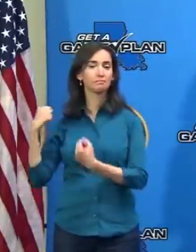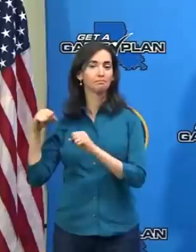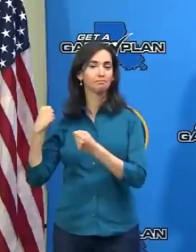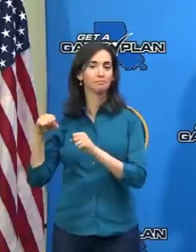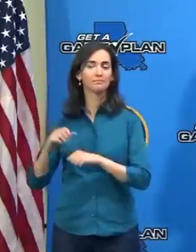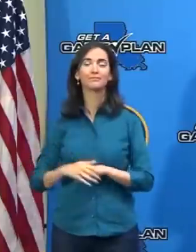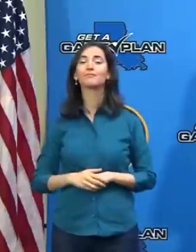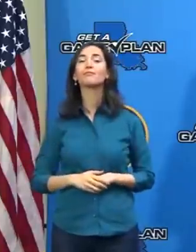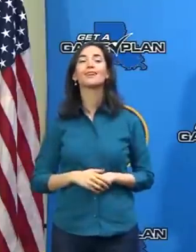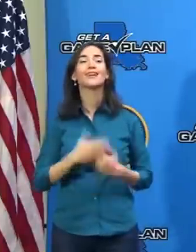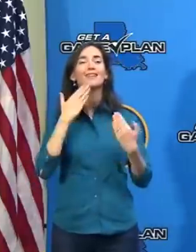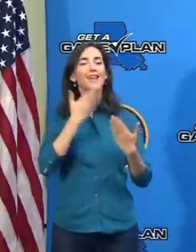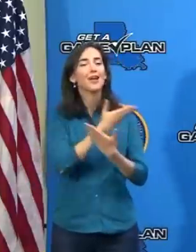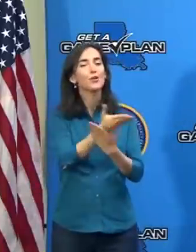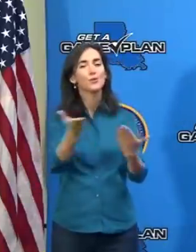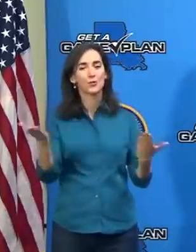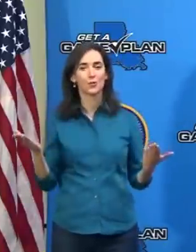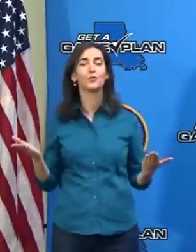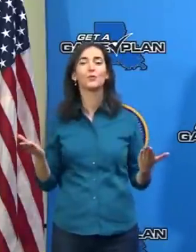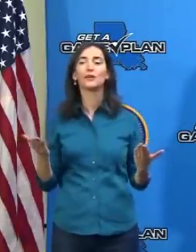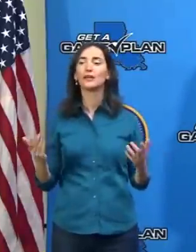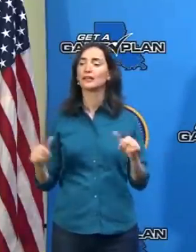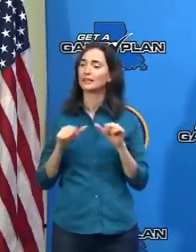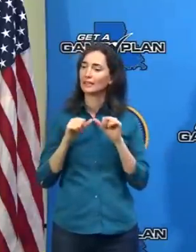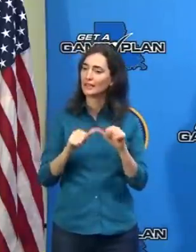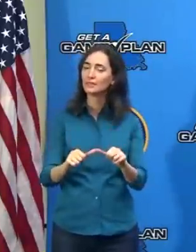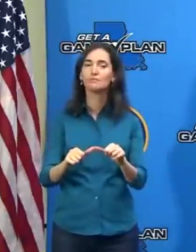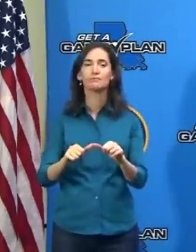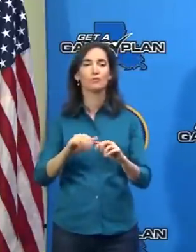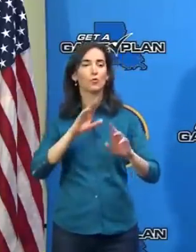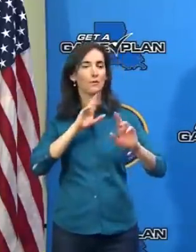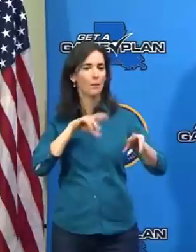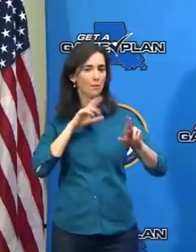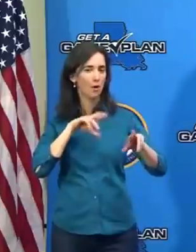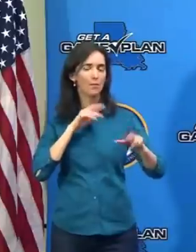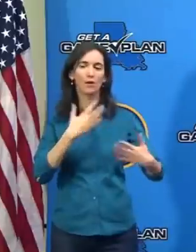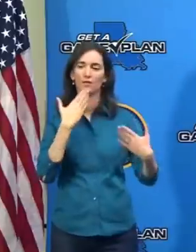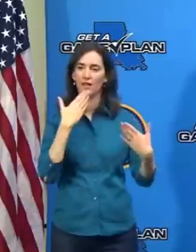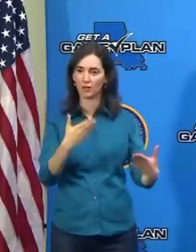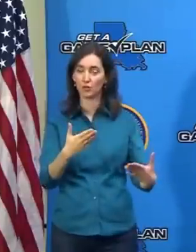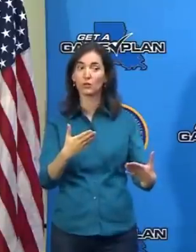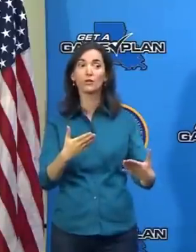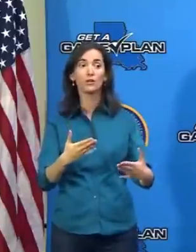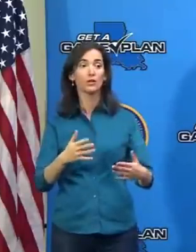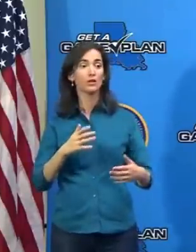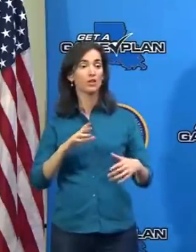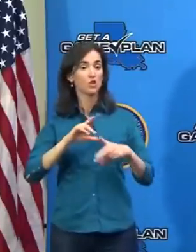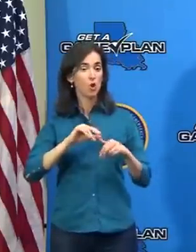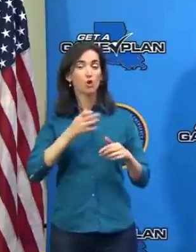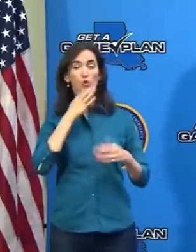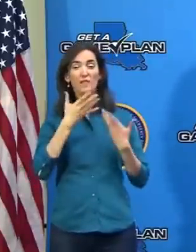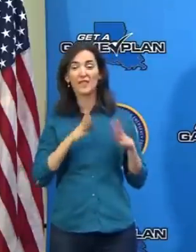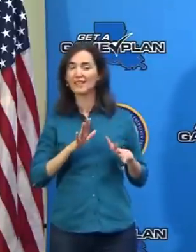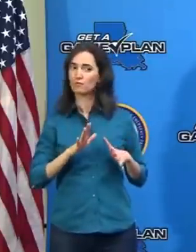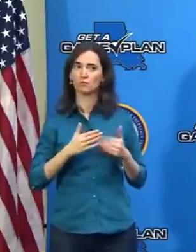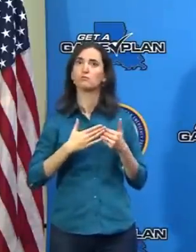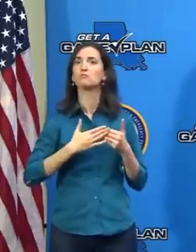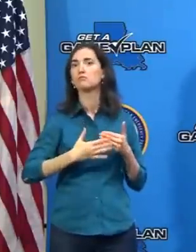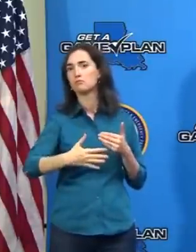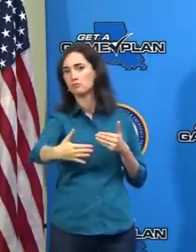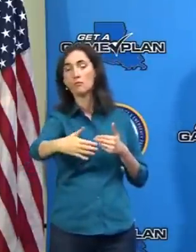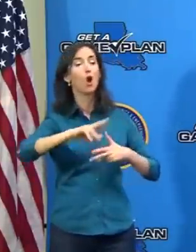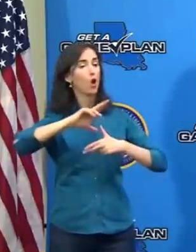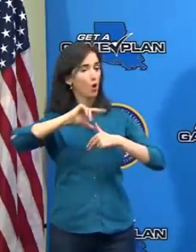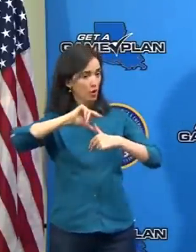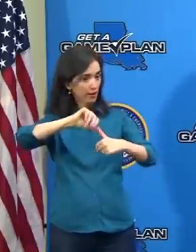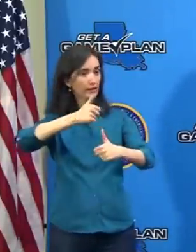Well, again, thank you all for continuing to cover this. We have a long ways to go, both as this storm continues to move through